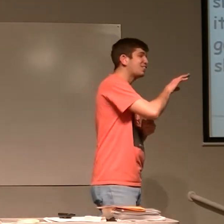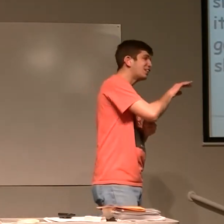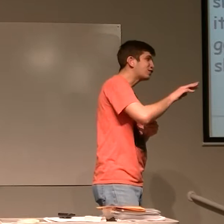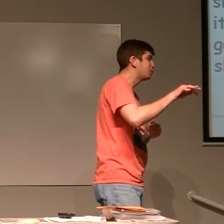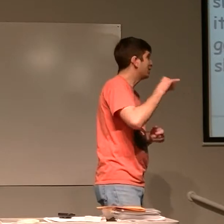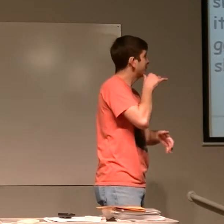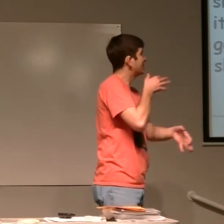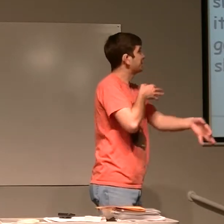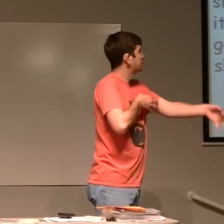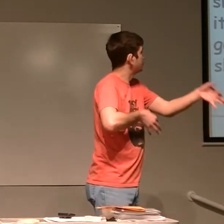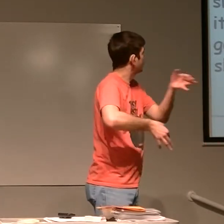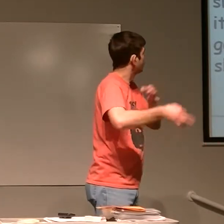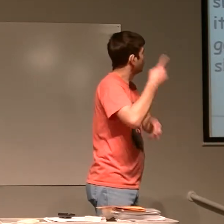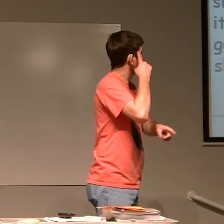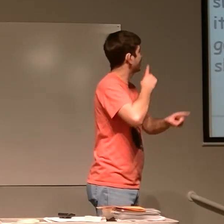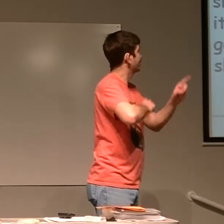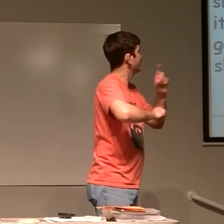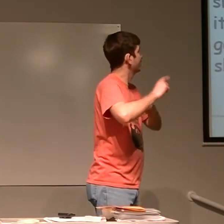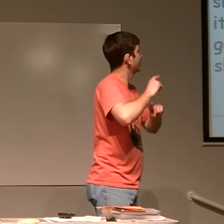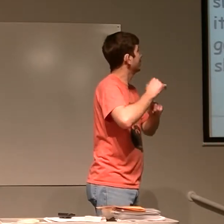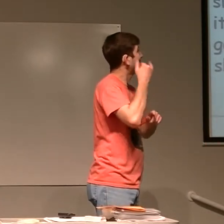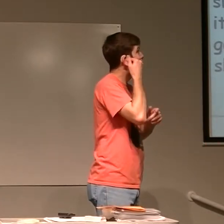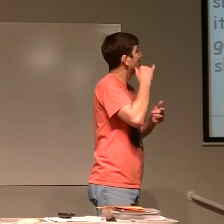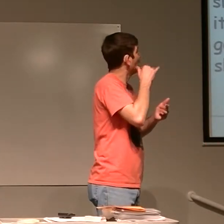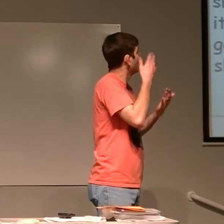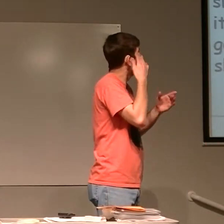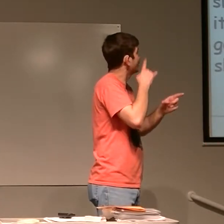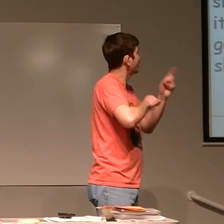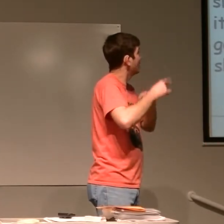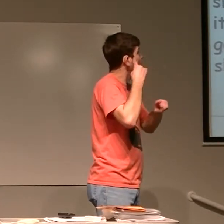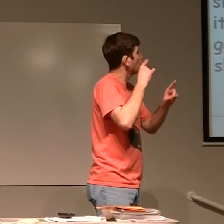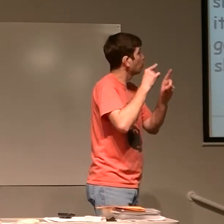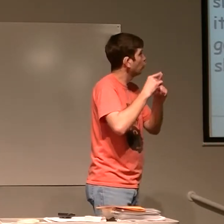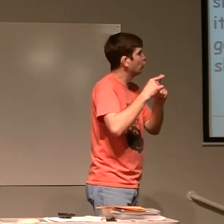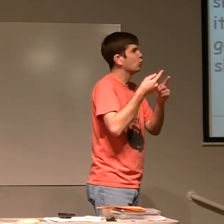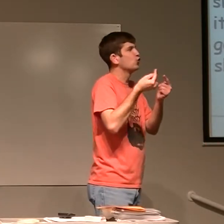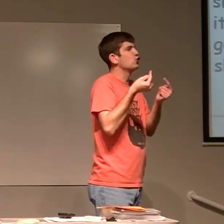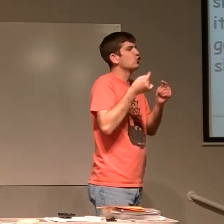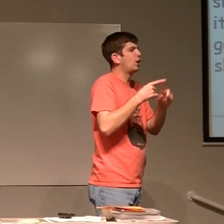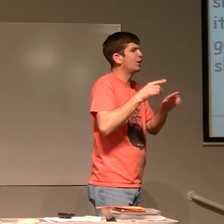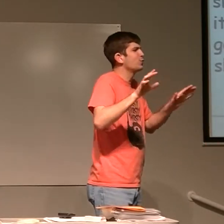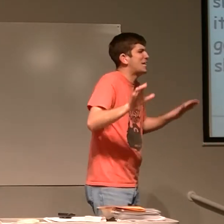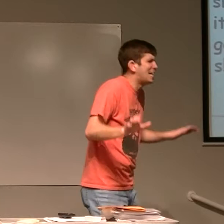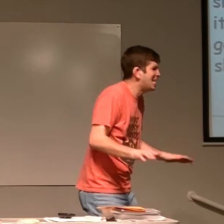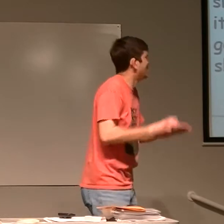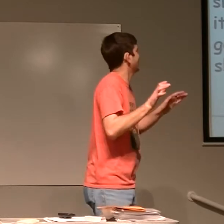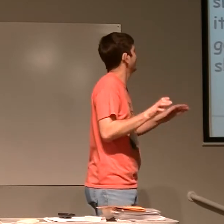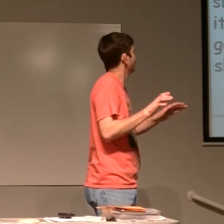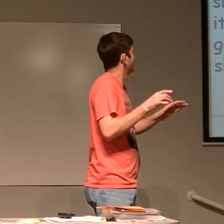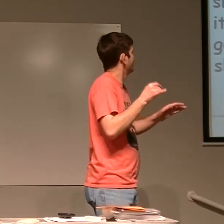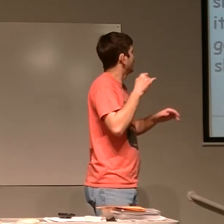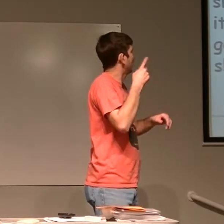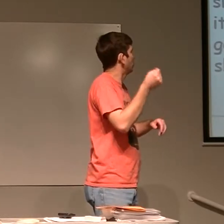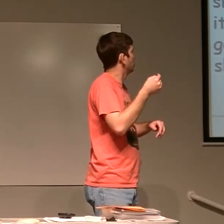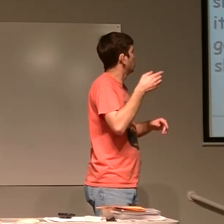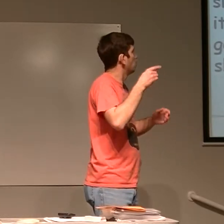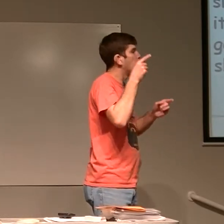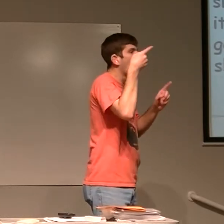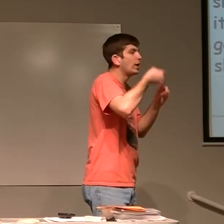Finger spelling is not a substitute for a sign. If you don't know a sign for a word, try to act it out, point it